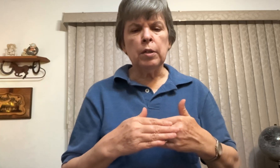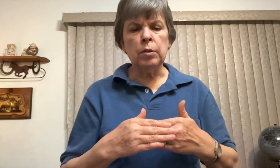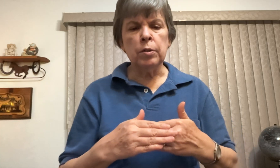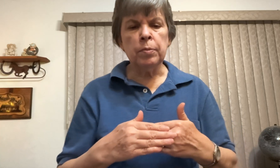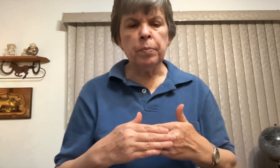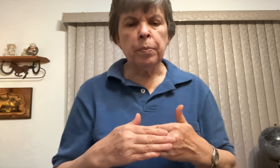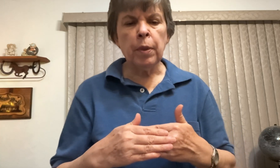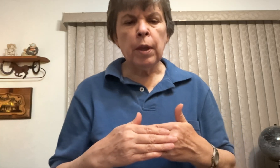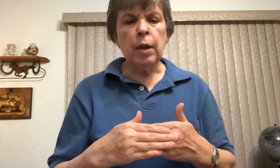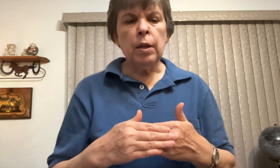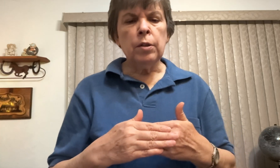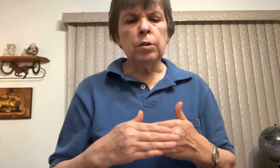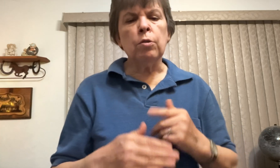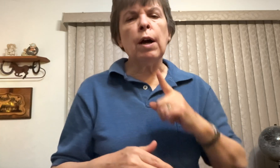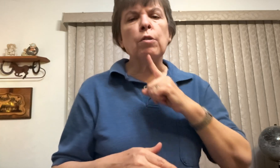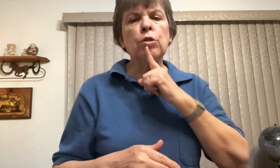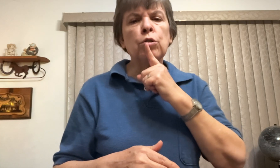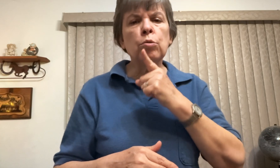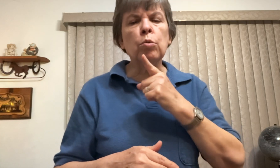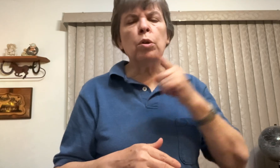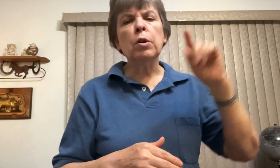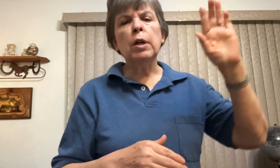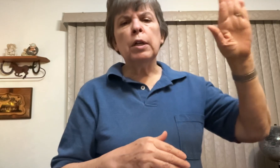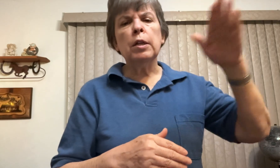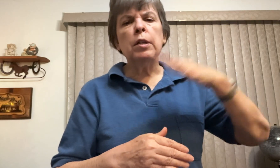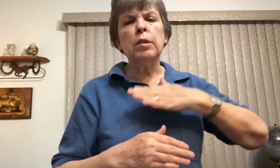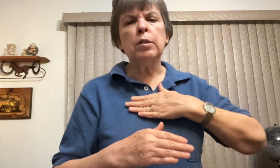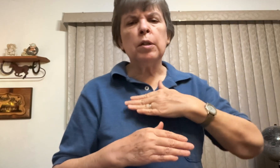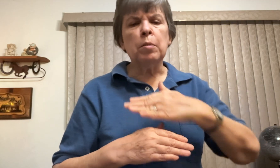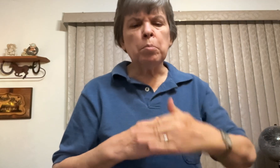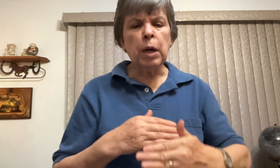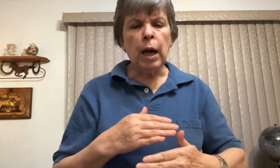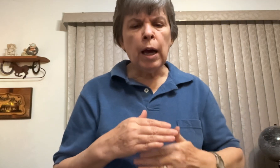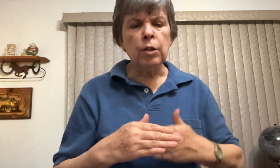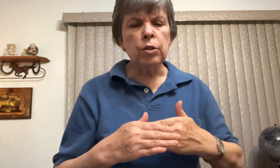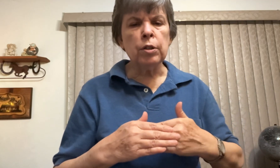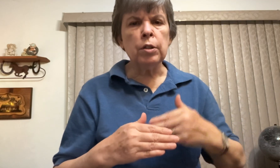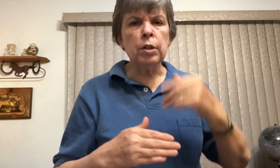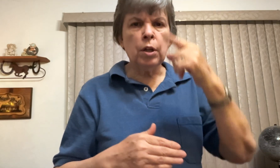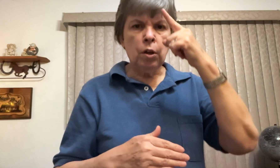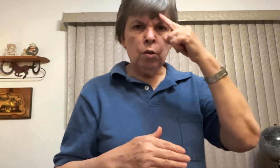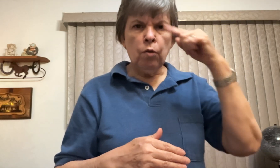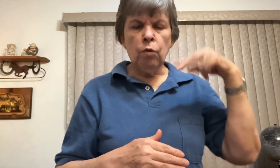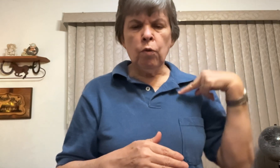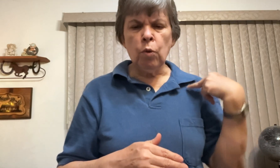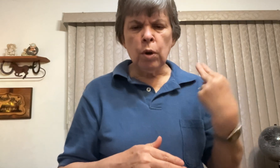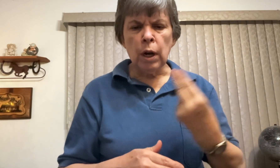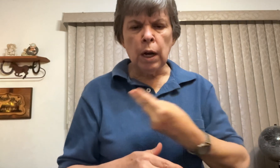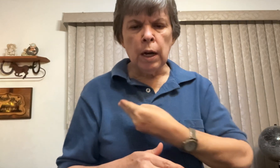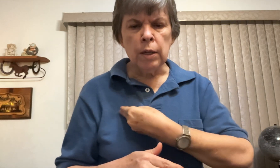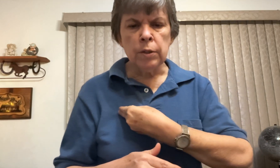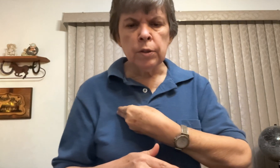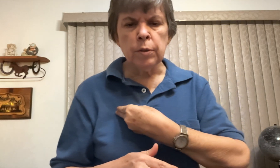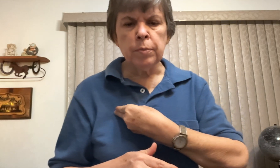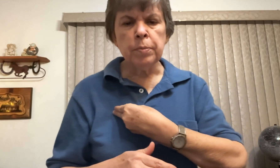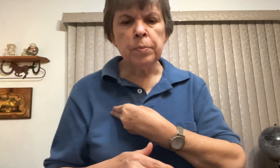kindness. So how sure his compassion for us.